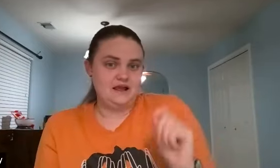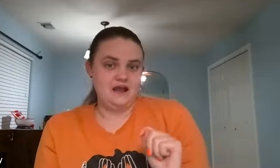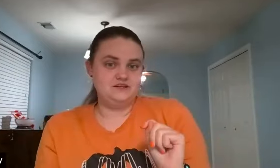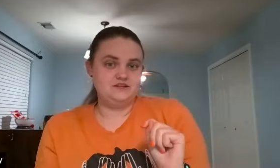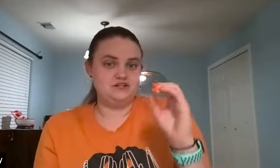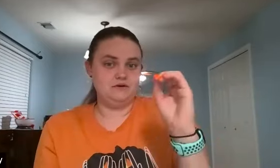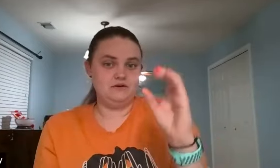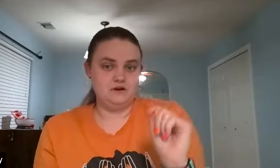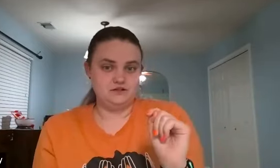I do October.